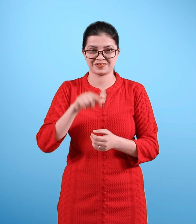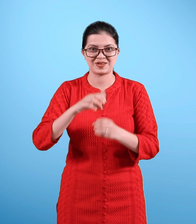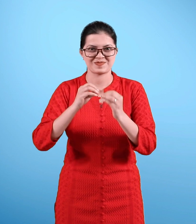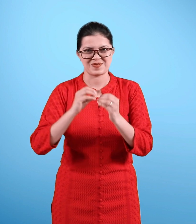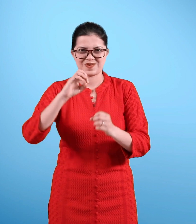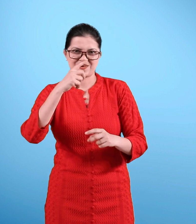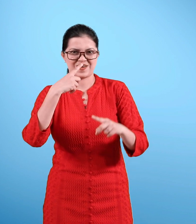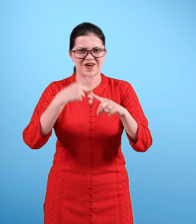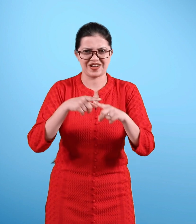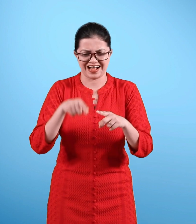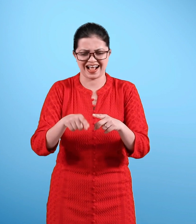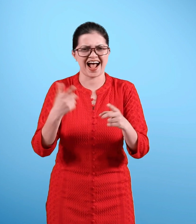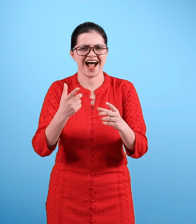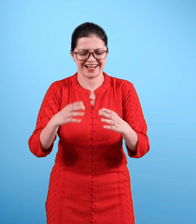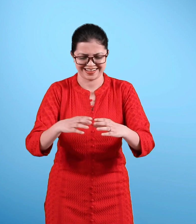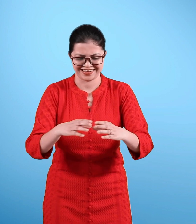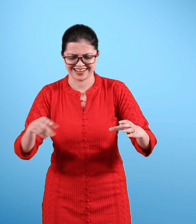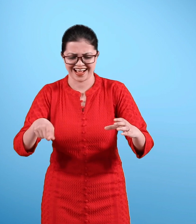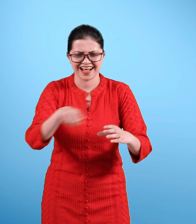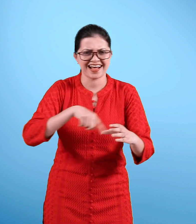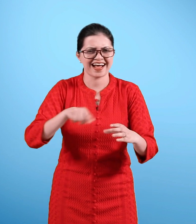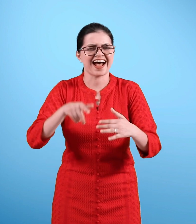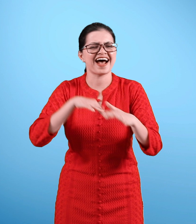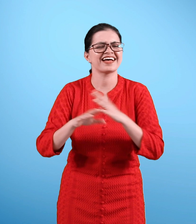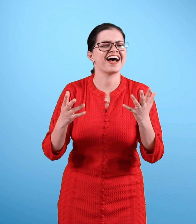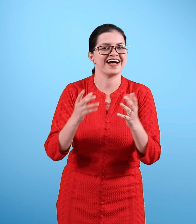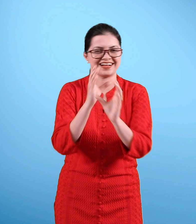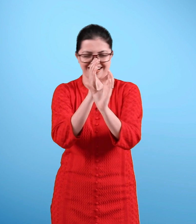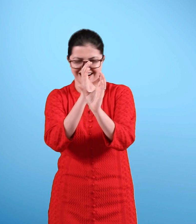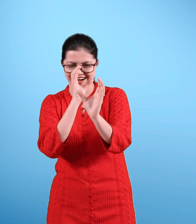Let us use this long box to prepare a simple camera.